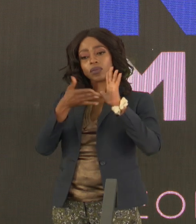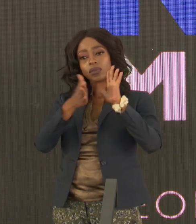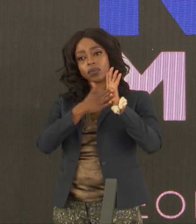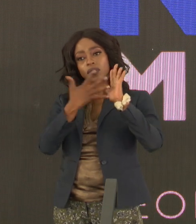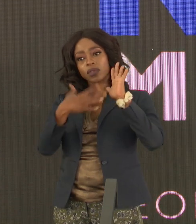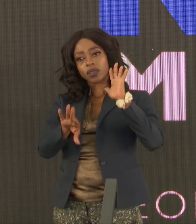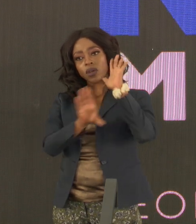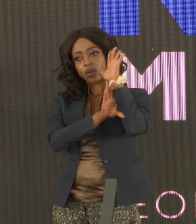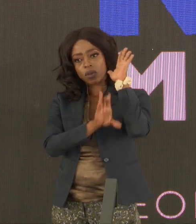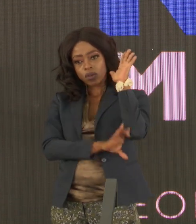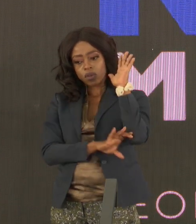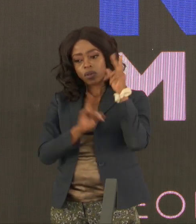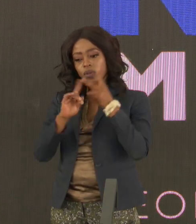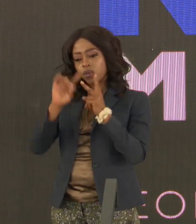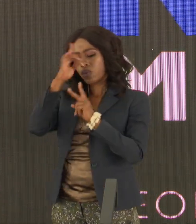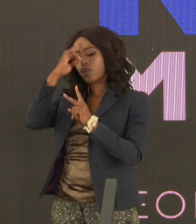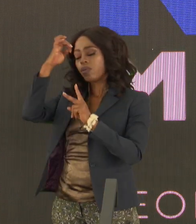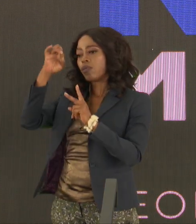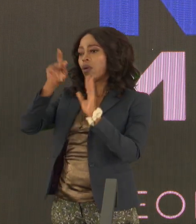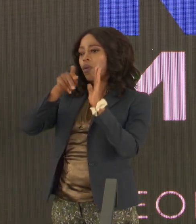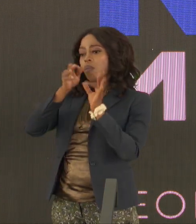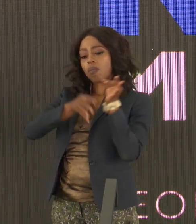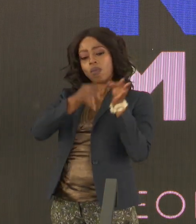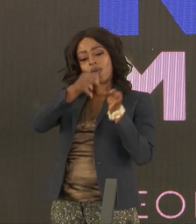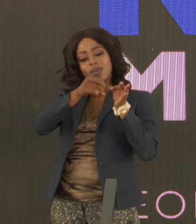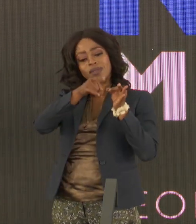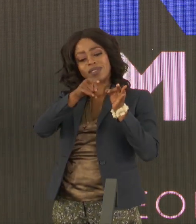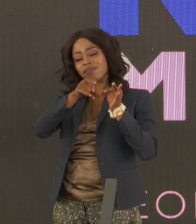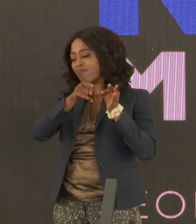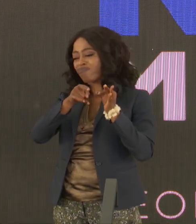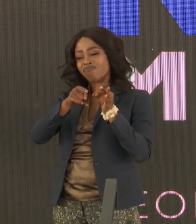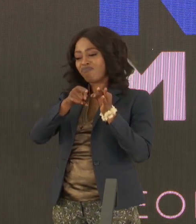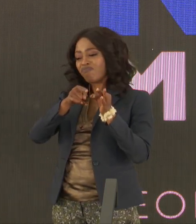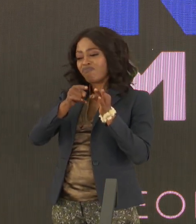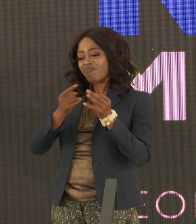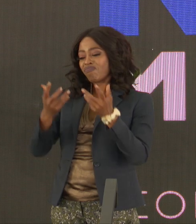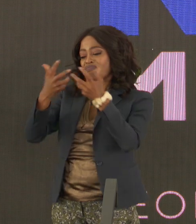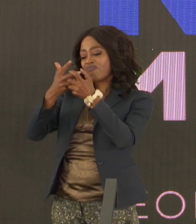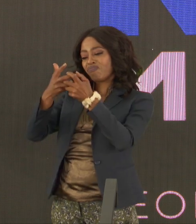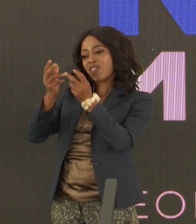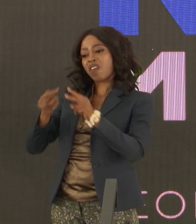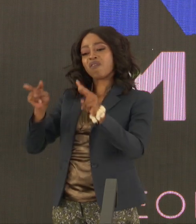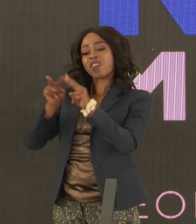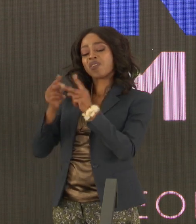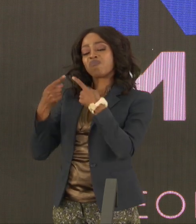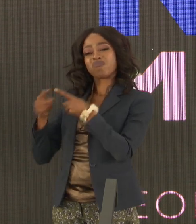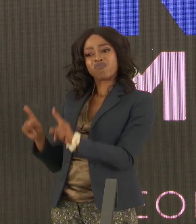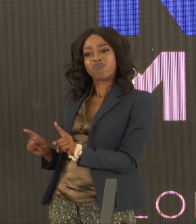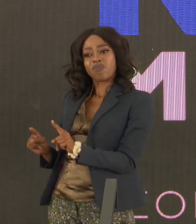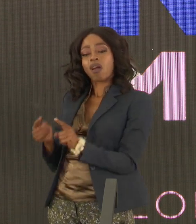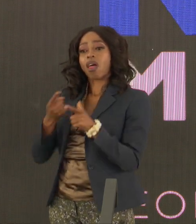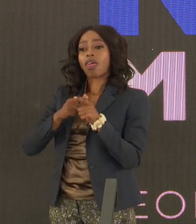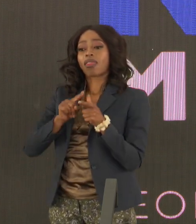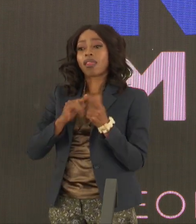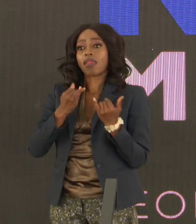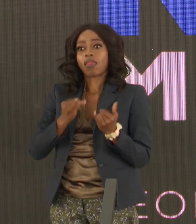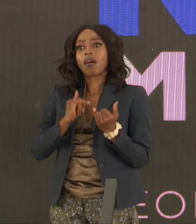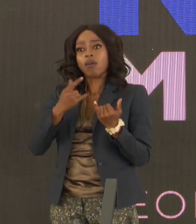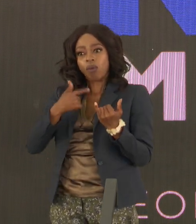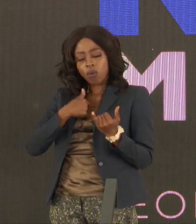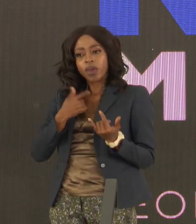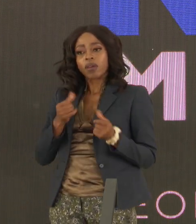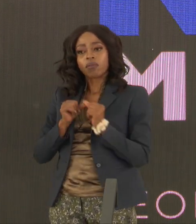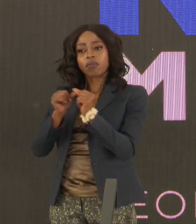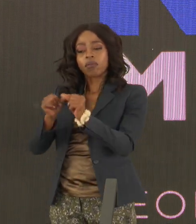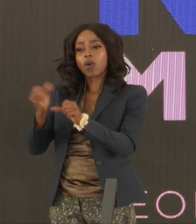Constitution. We believe that our politics has failed to live up to those values. And therefore we are taking forward